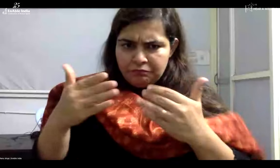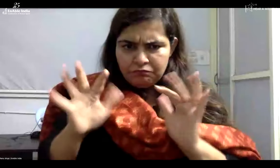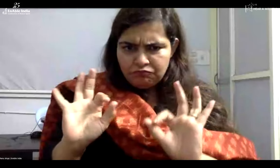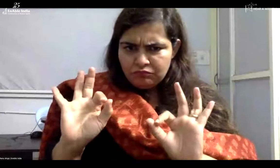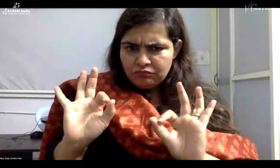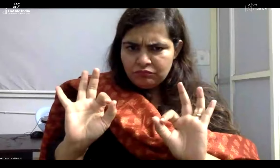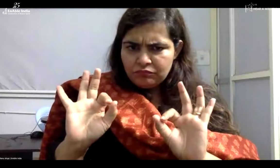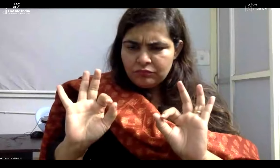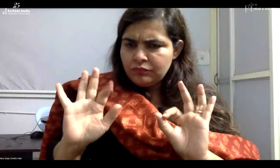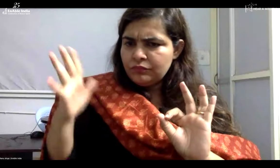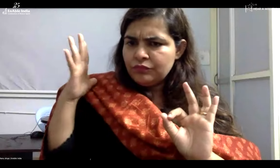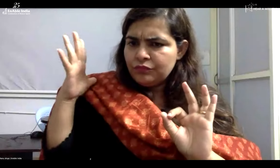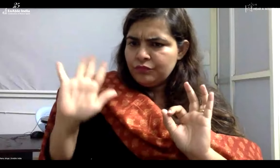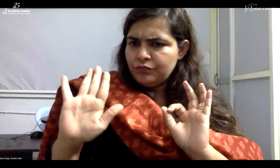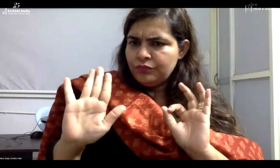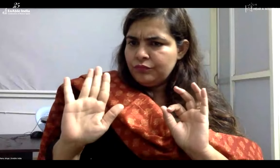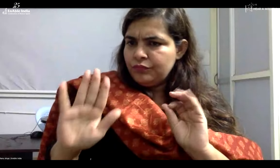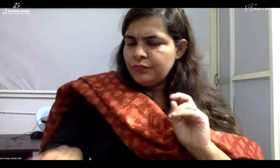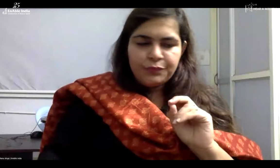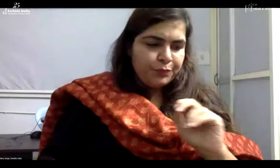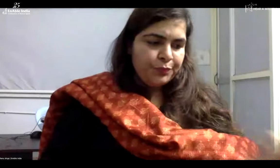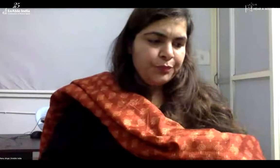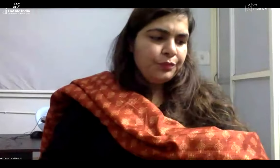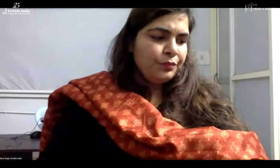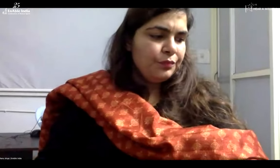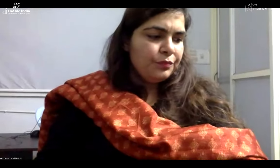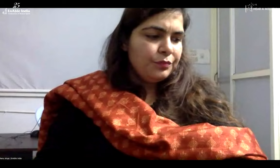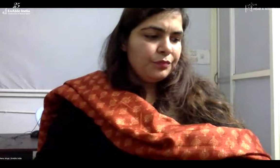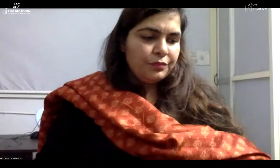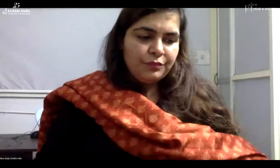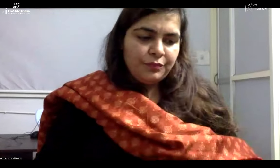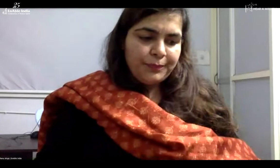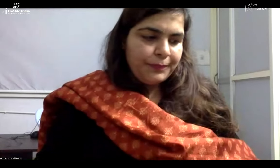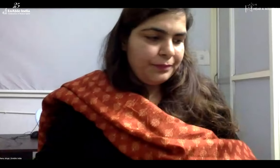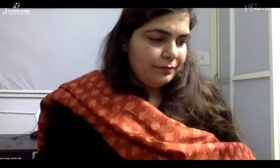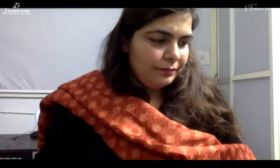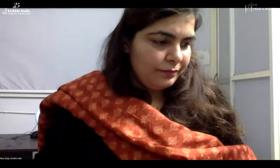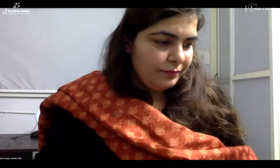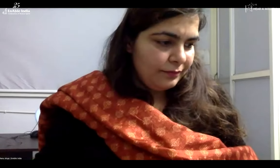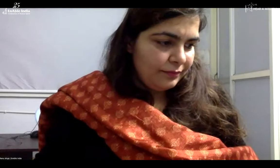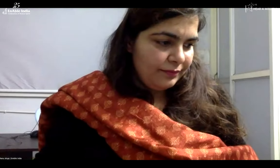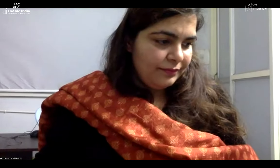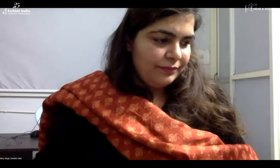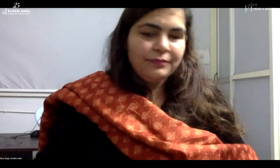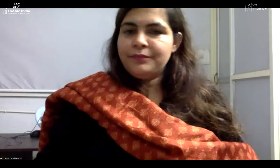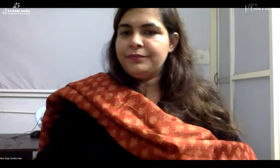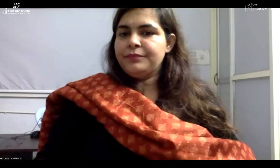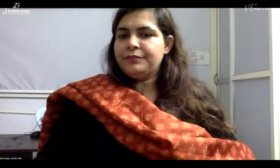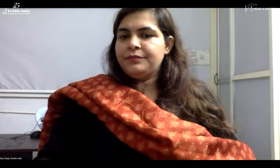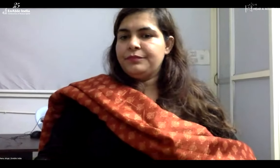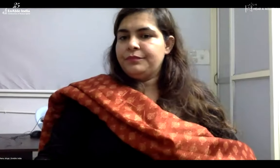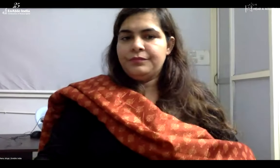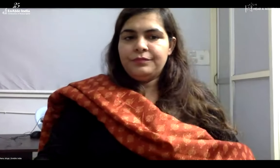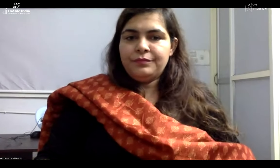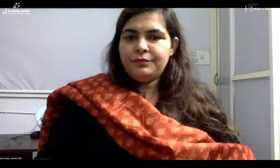curriculum that is helpful for the deaf children. So I hope that comes into fruition. And second is football.